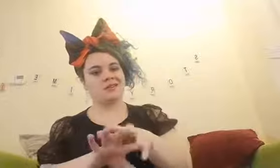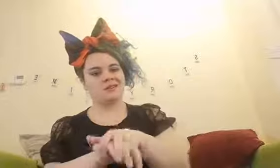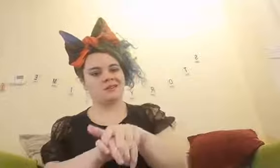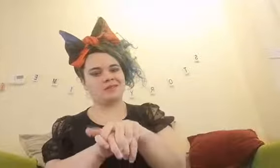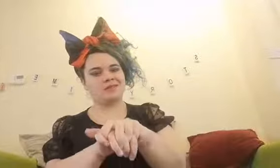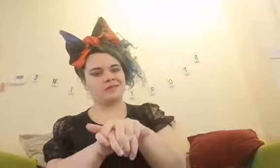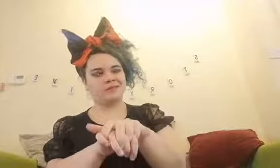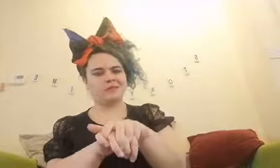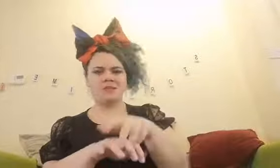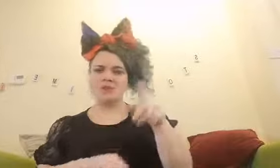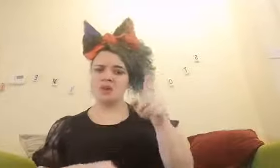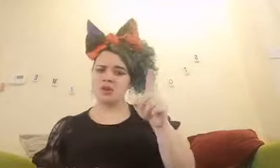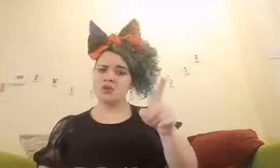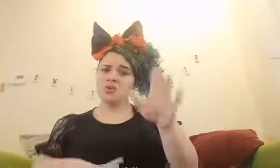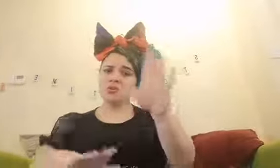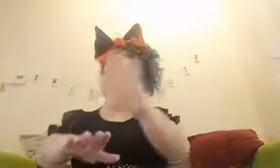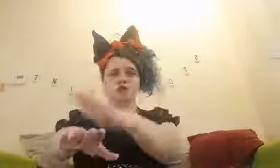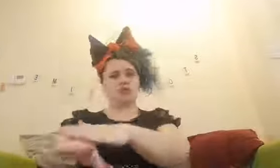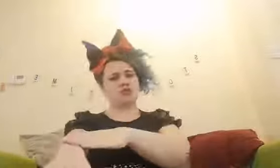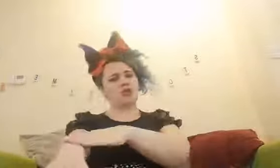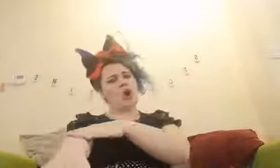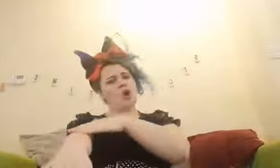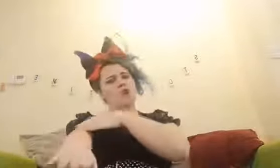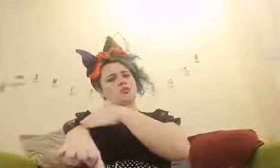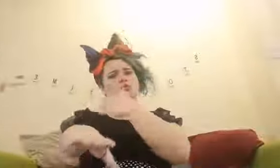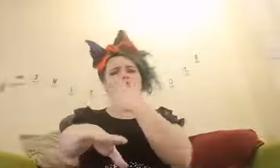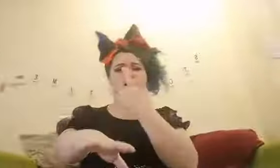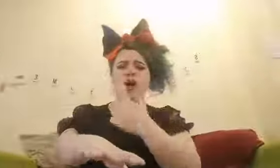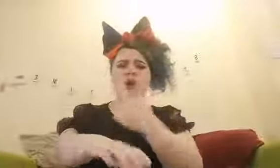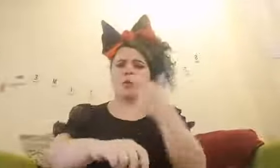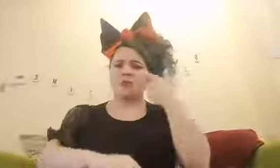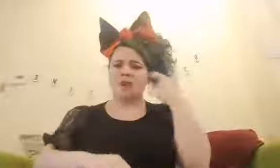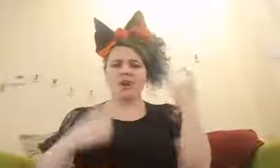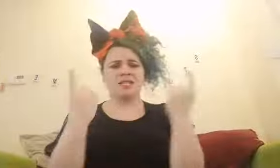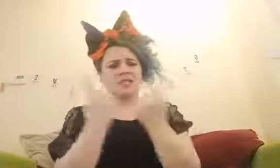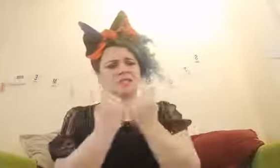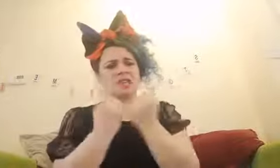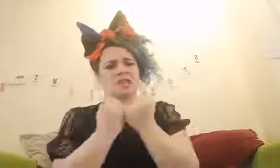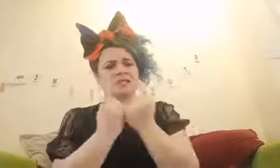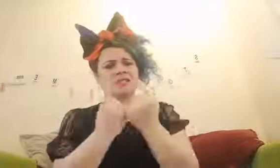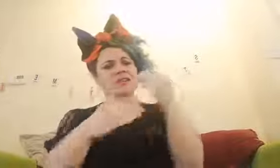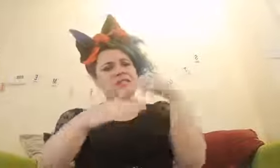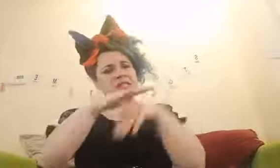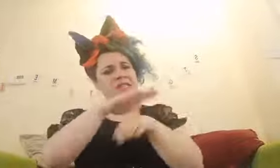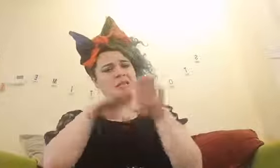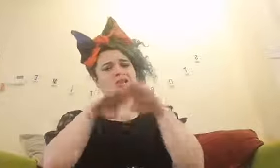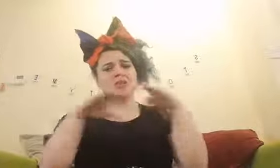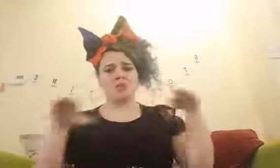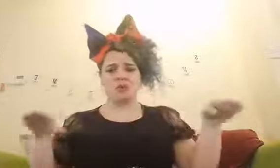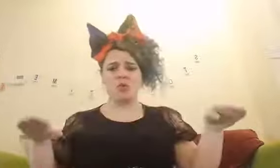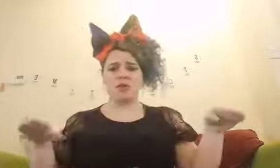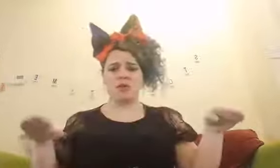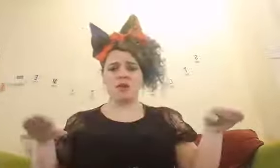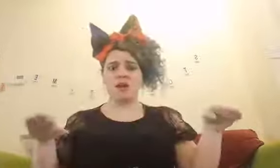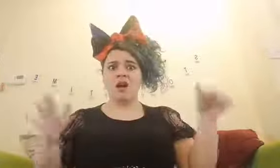Turtle, you were so slow finding things to get under the water.